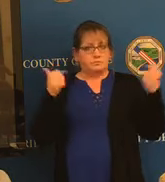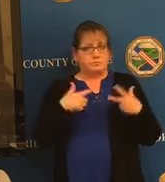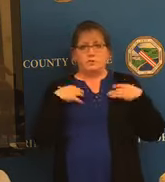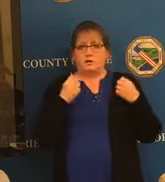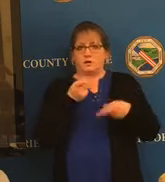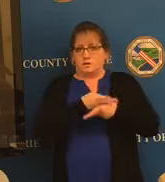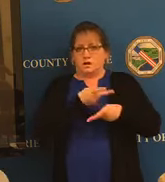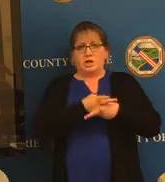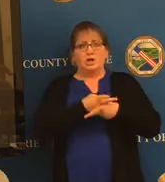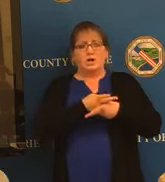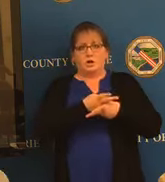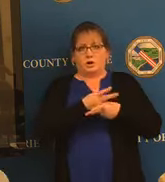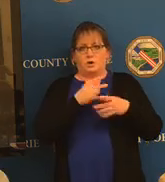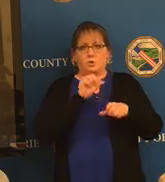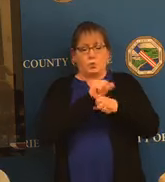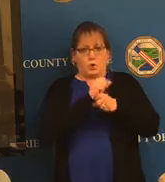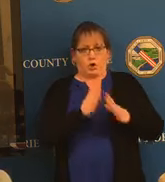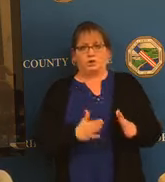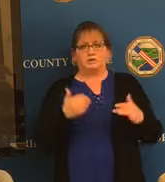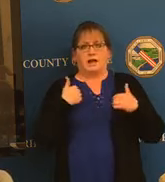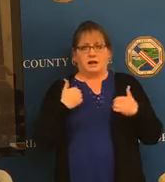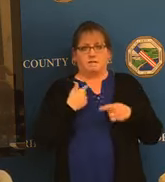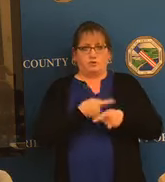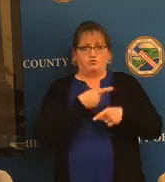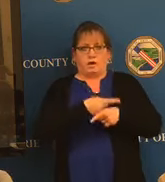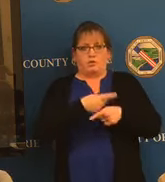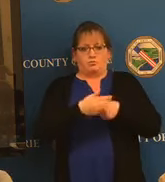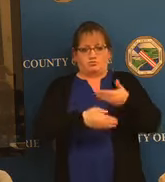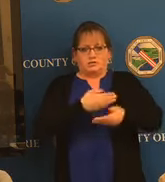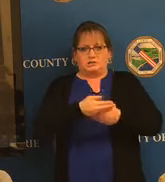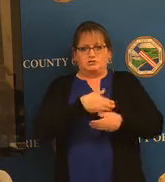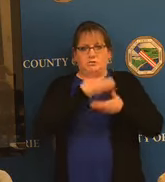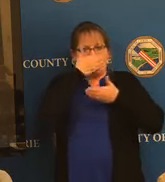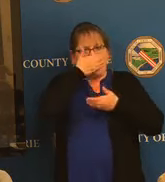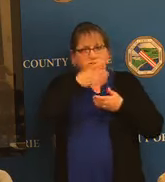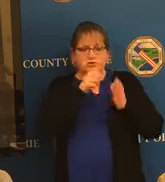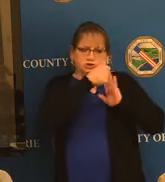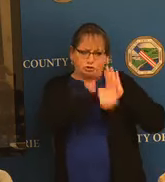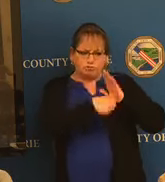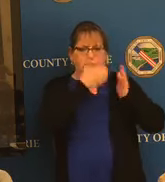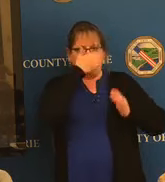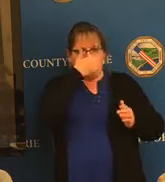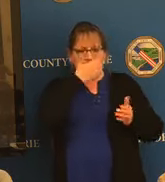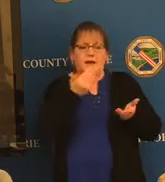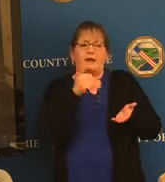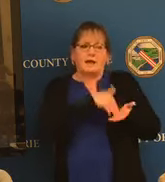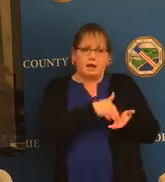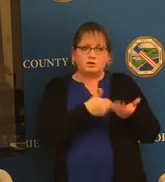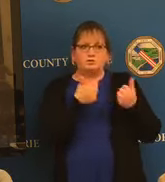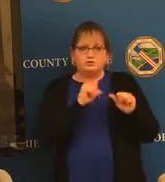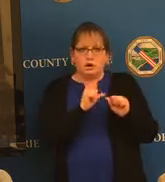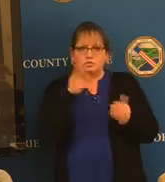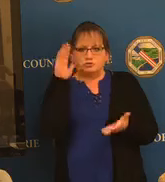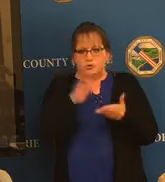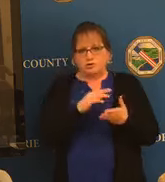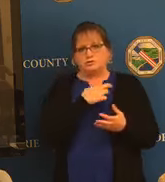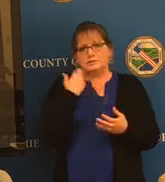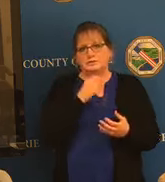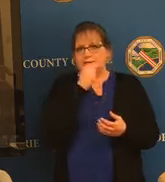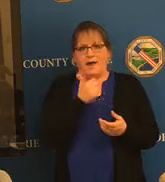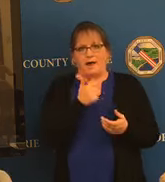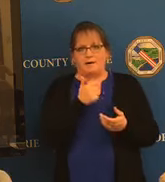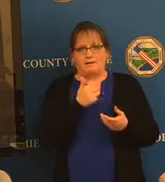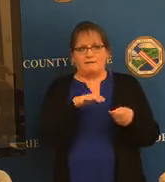healthcare workers are wearing a regular procedure mask or surgical mask, again, to try to reduce the risk, not eliminate the